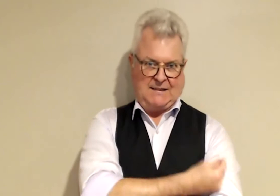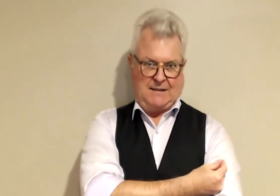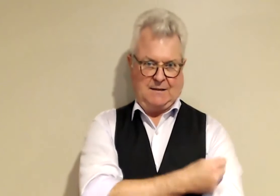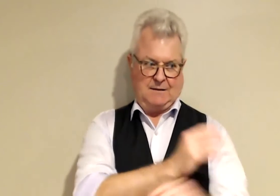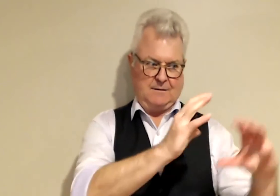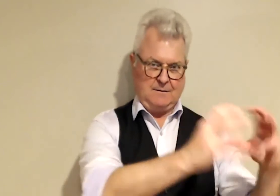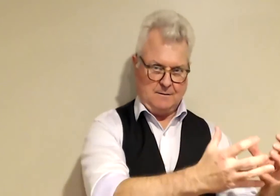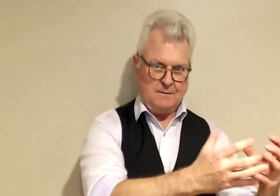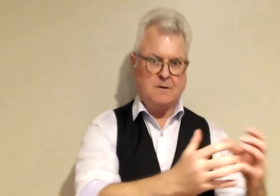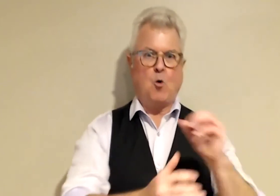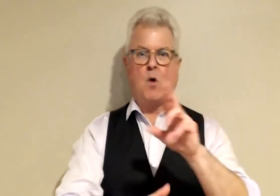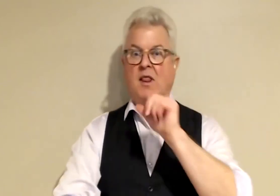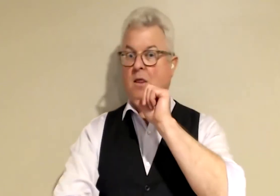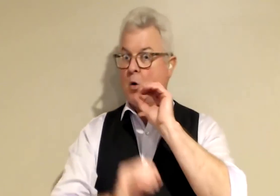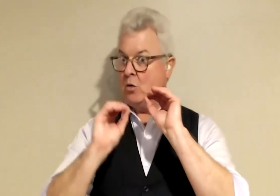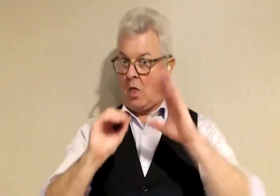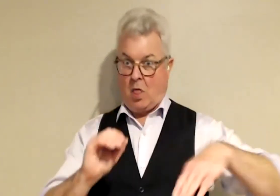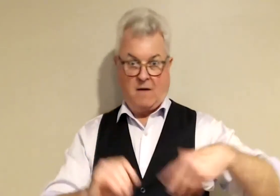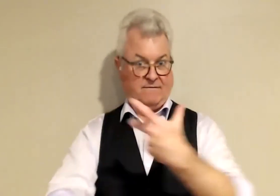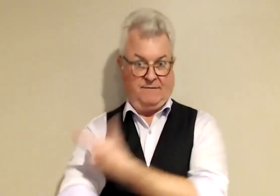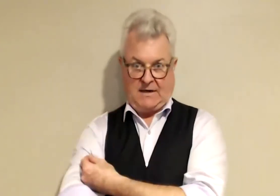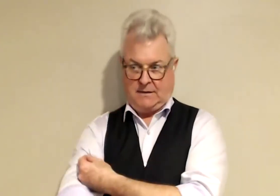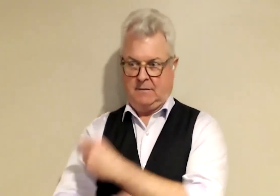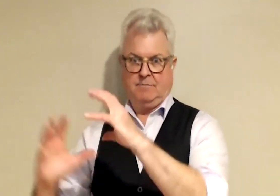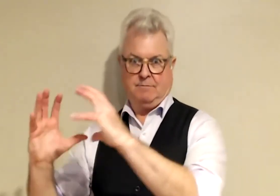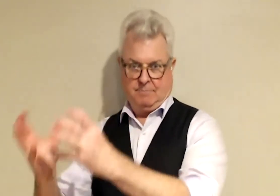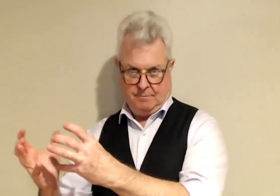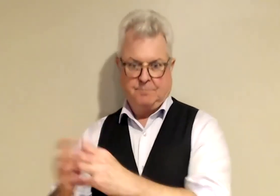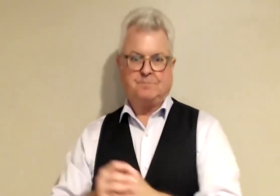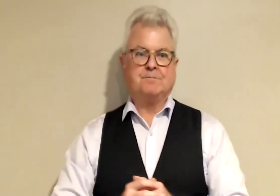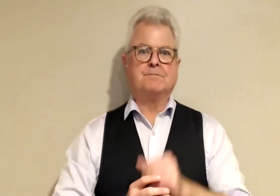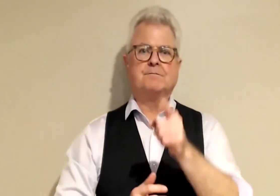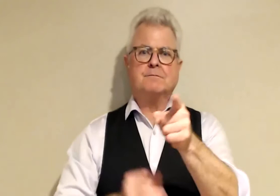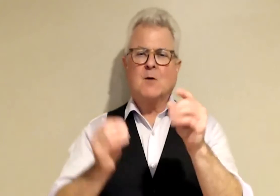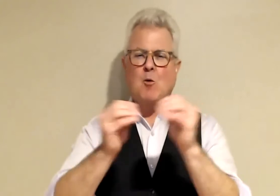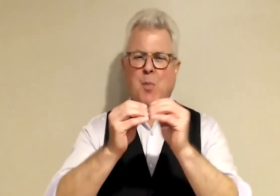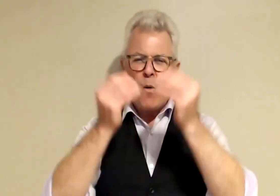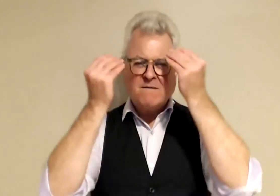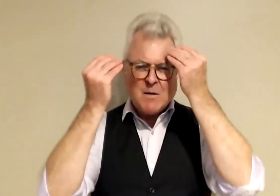Those are the guidelines for the vaccinated or non-vaccinated people.